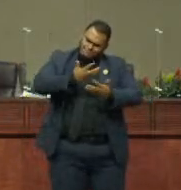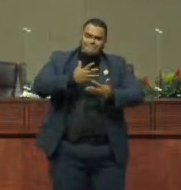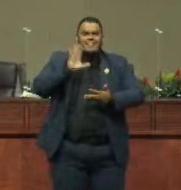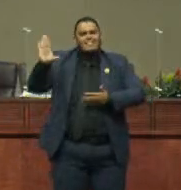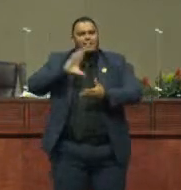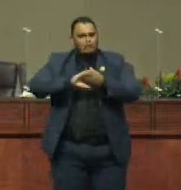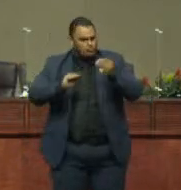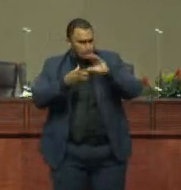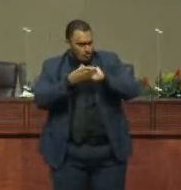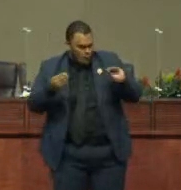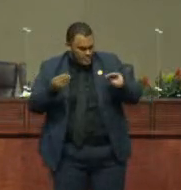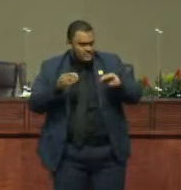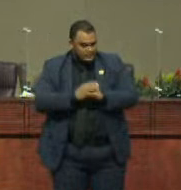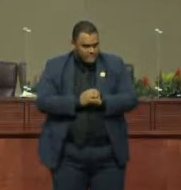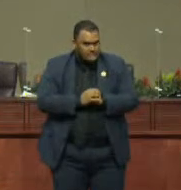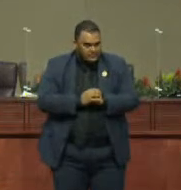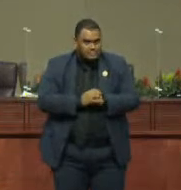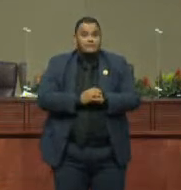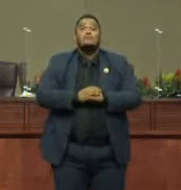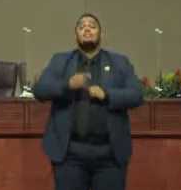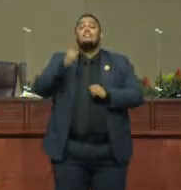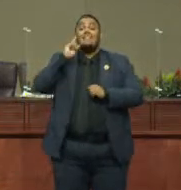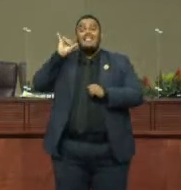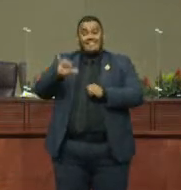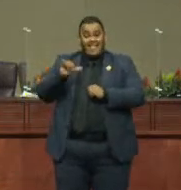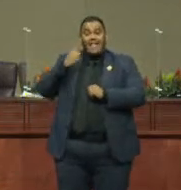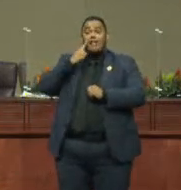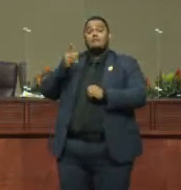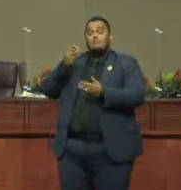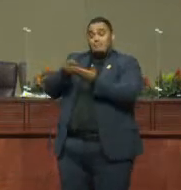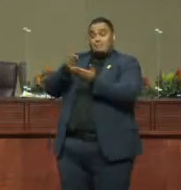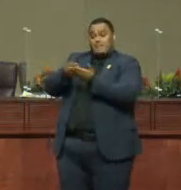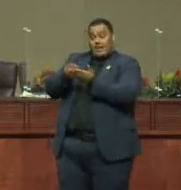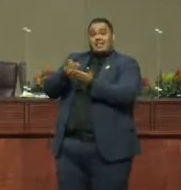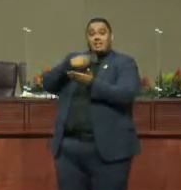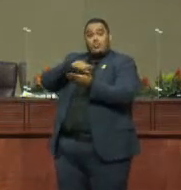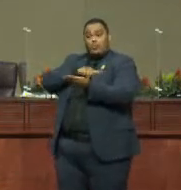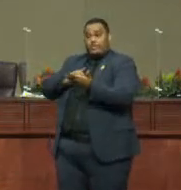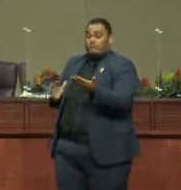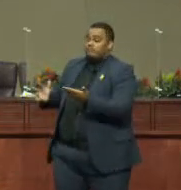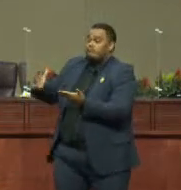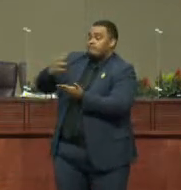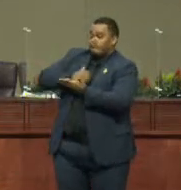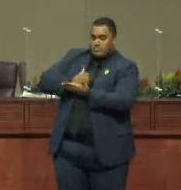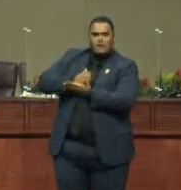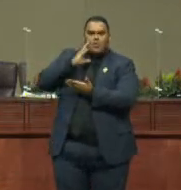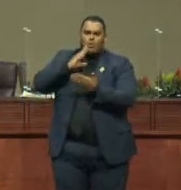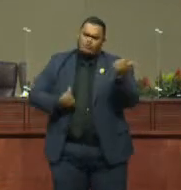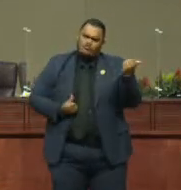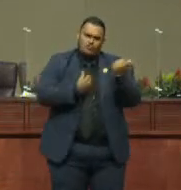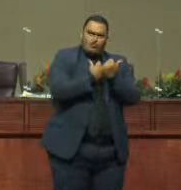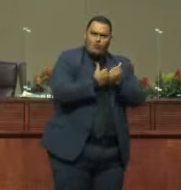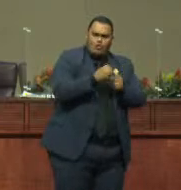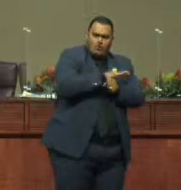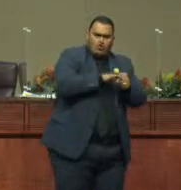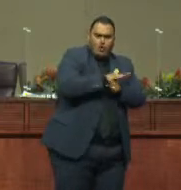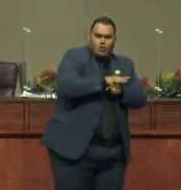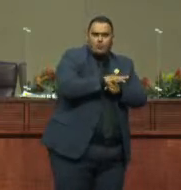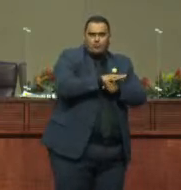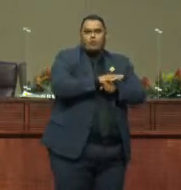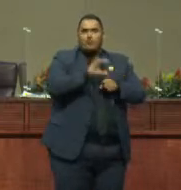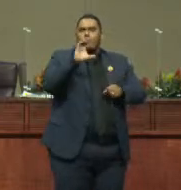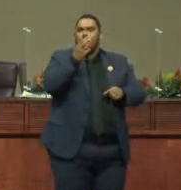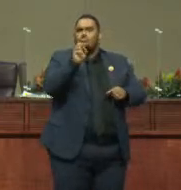benefit local charities that support recovery. Those charities include